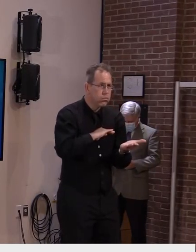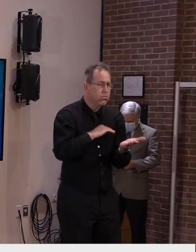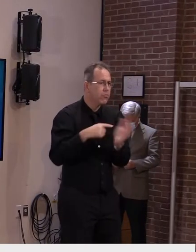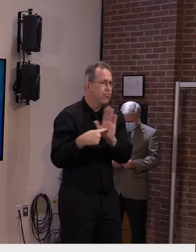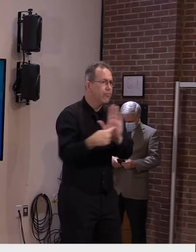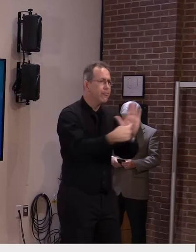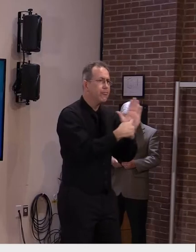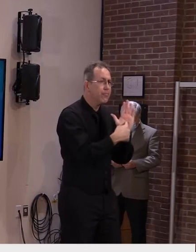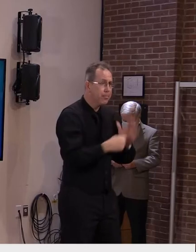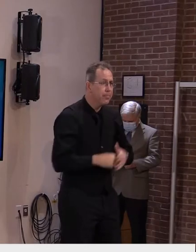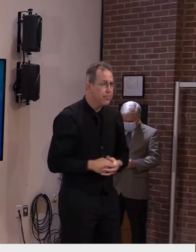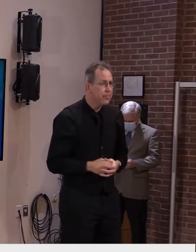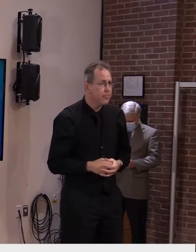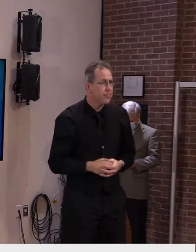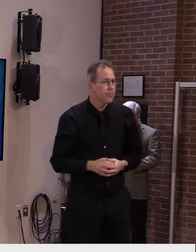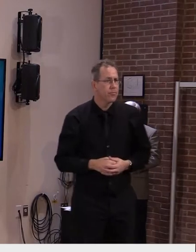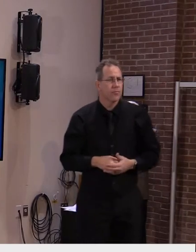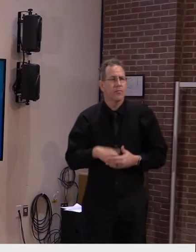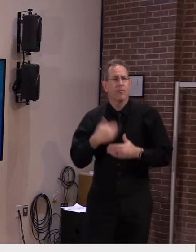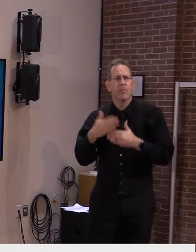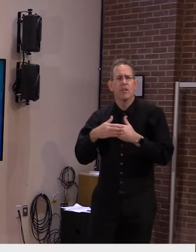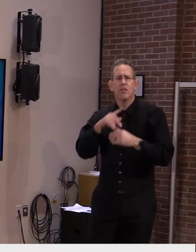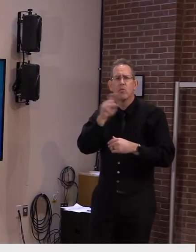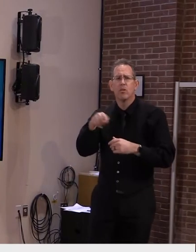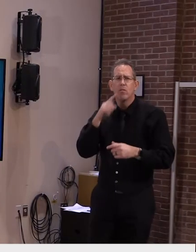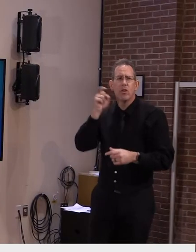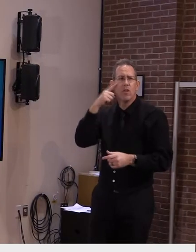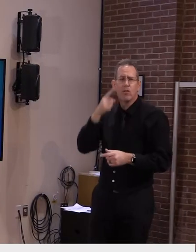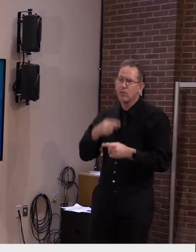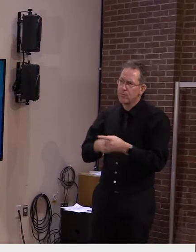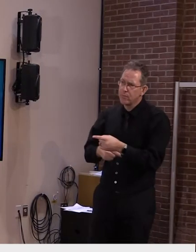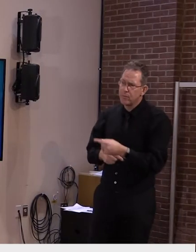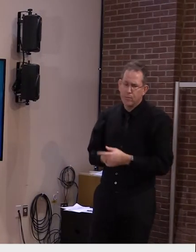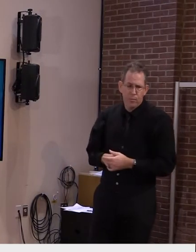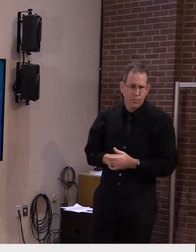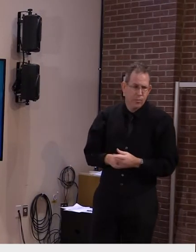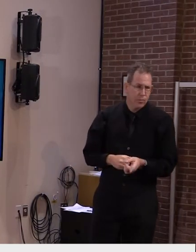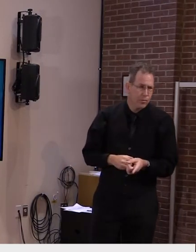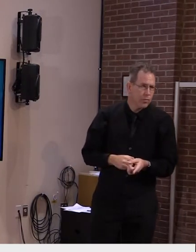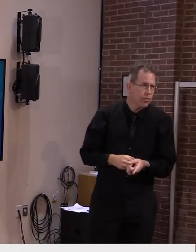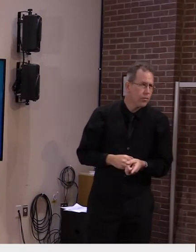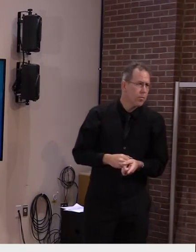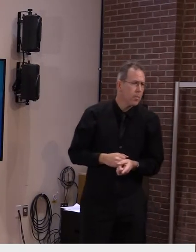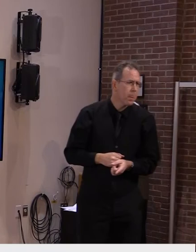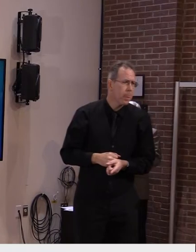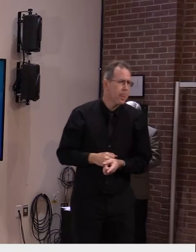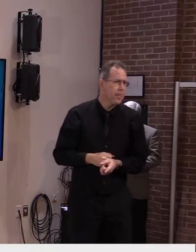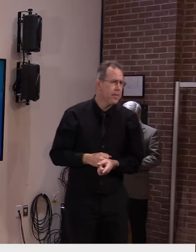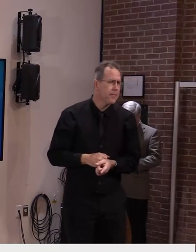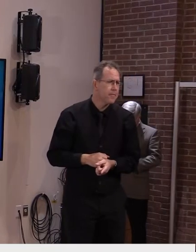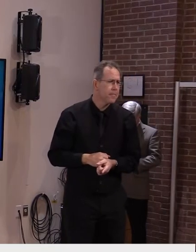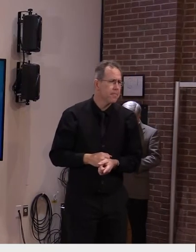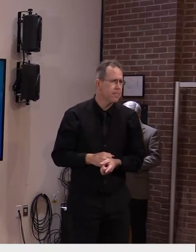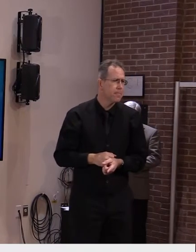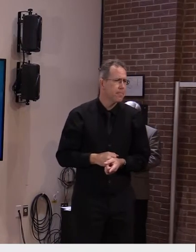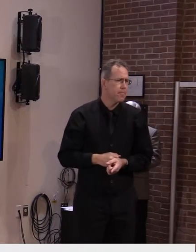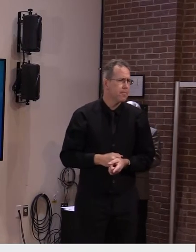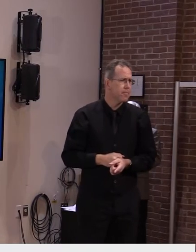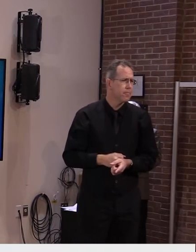Governor, you asked Calvin Cutler last week to ask the Senate